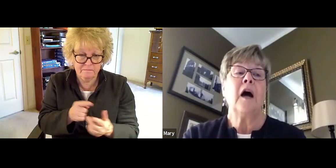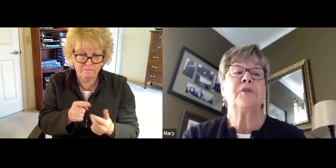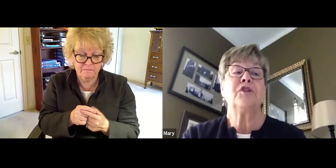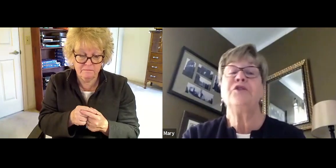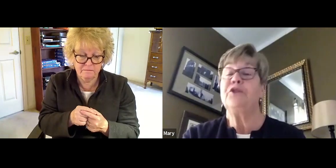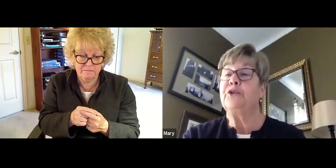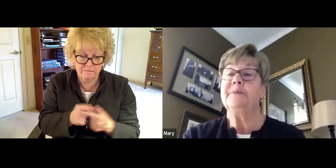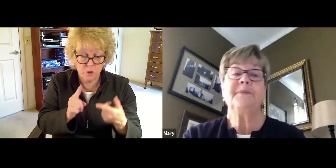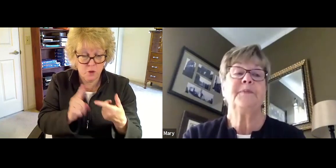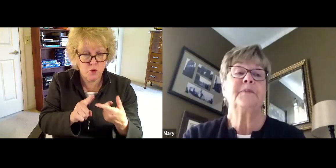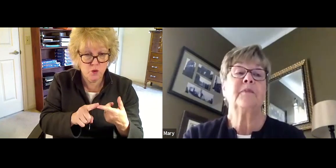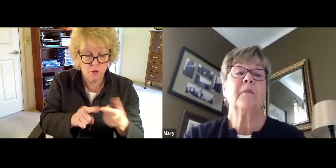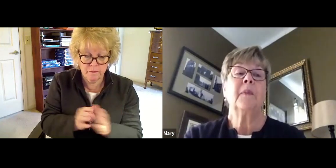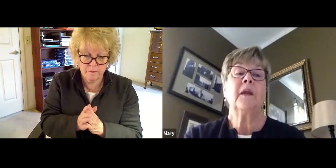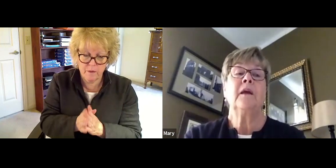Option two,